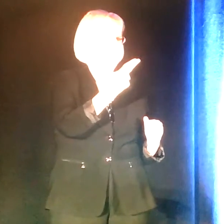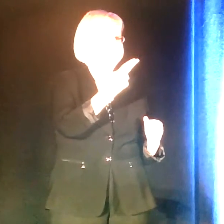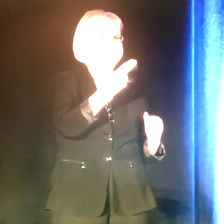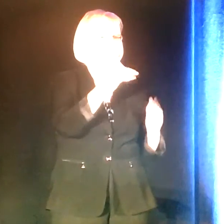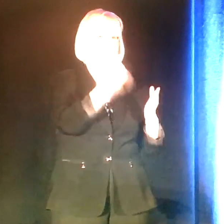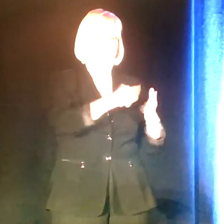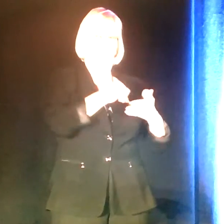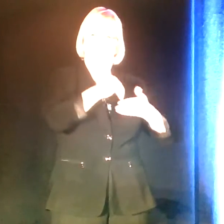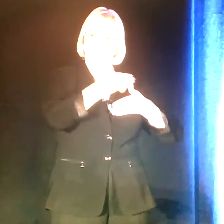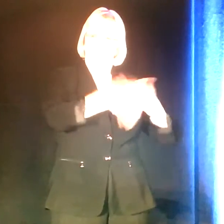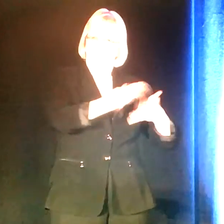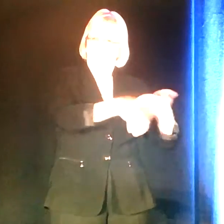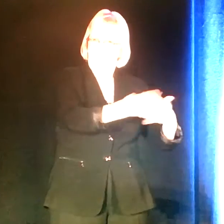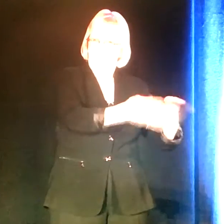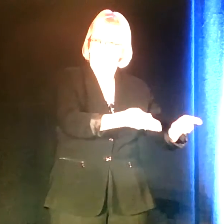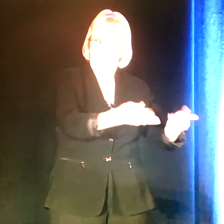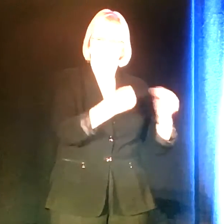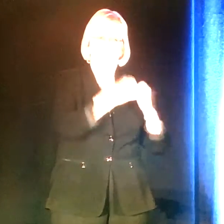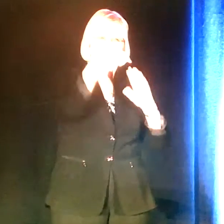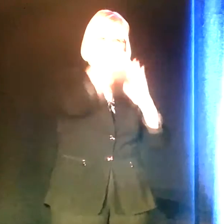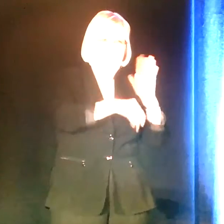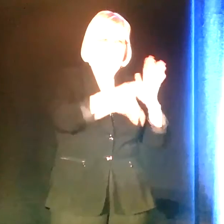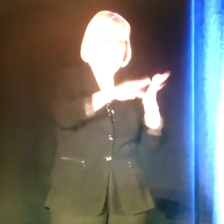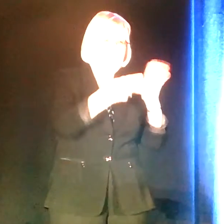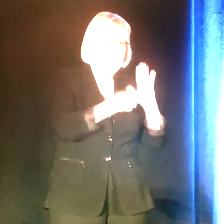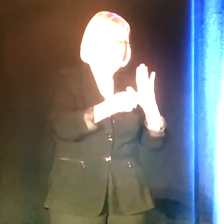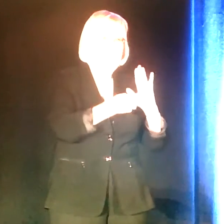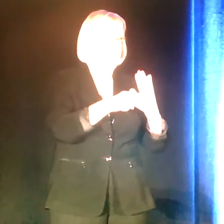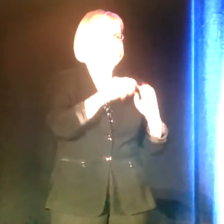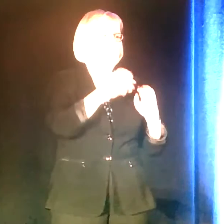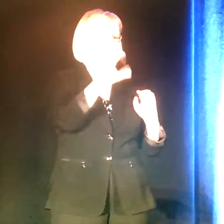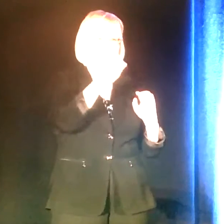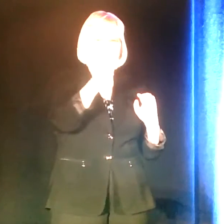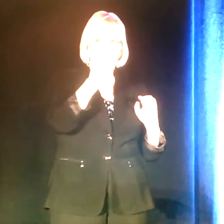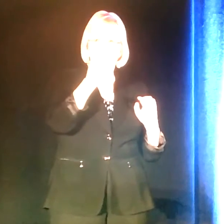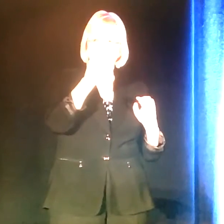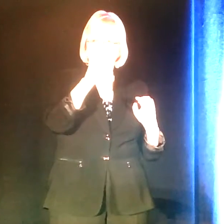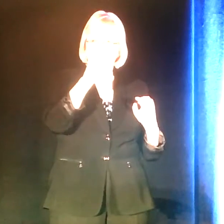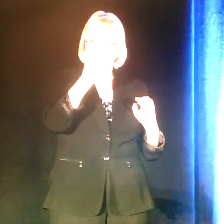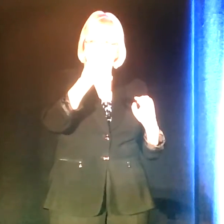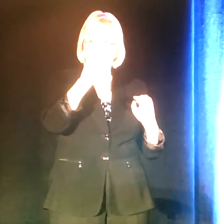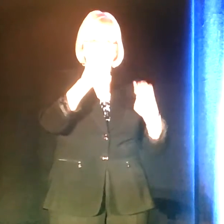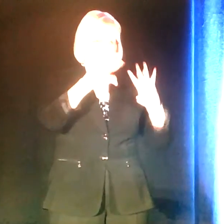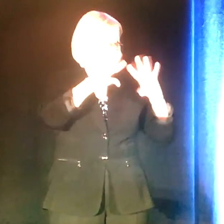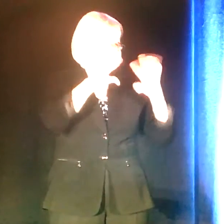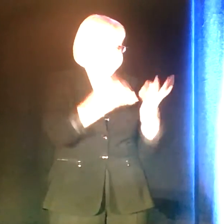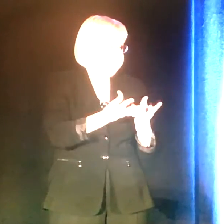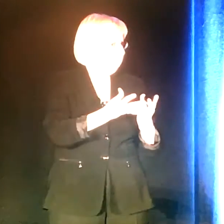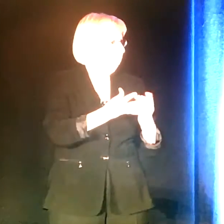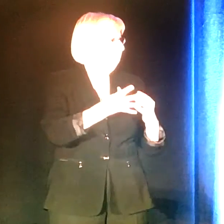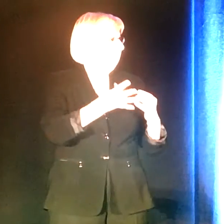Well, language rich, that process is more in depth than what the meaning is and the context